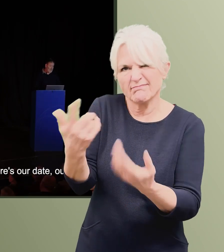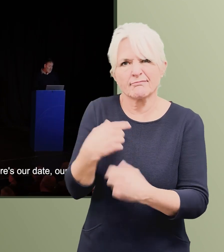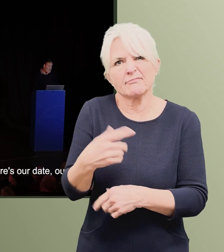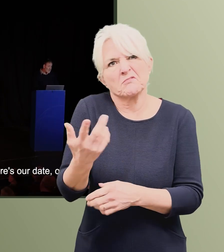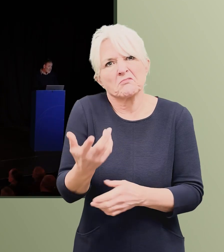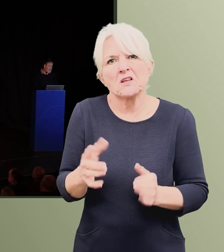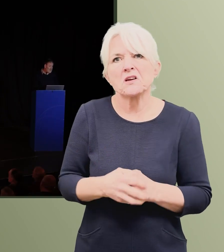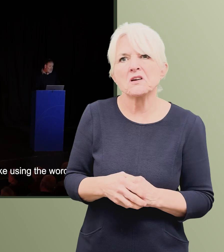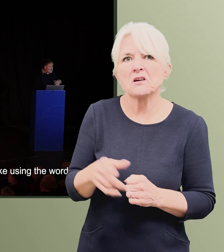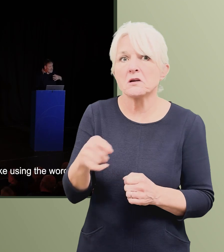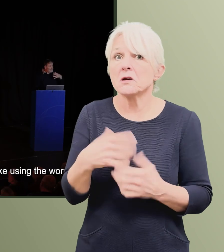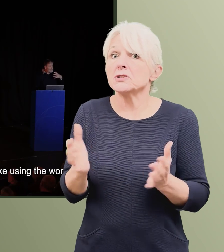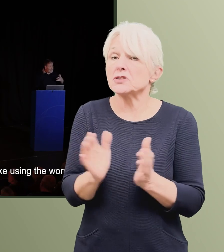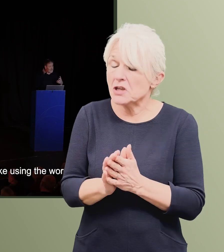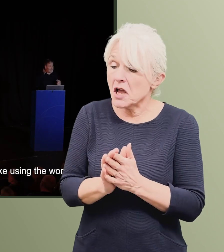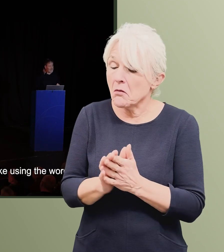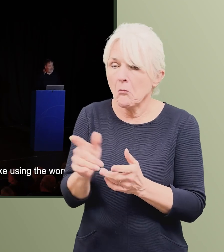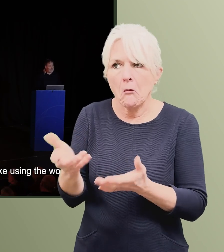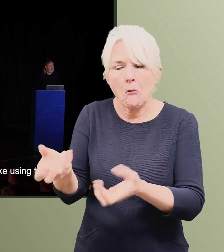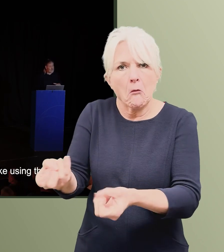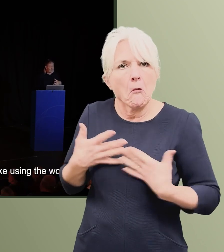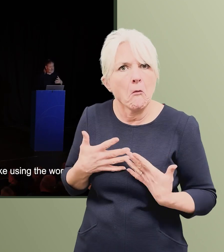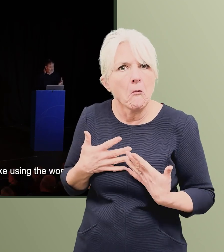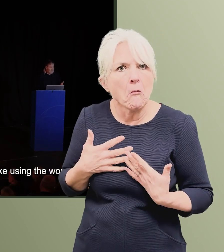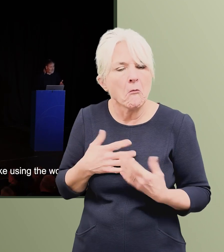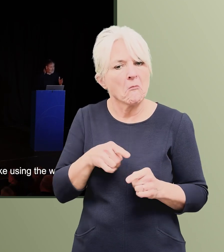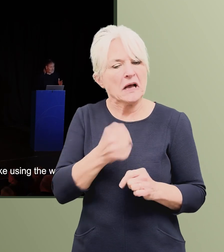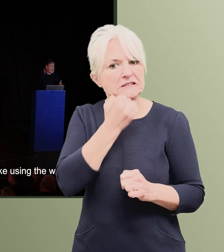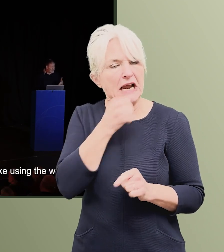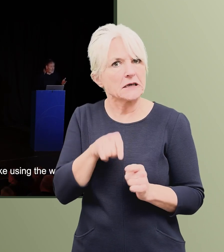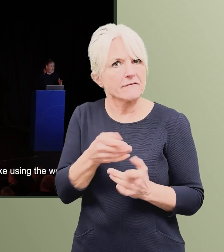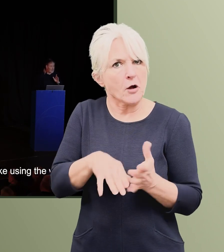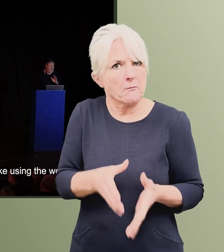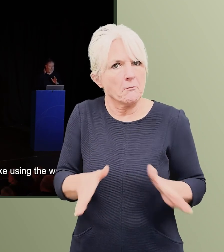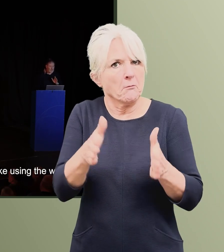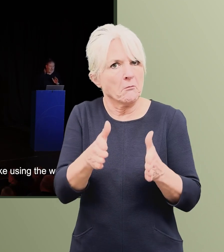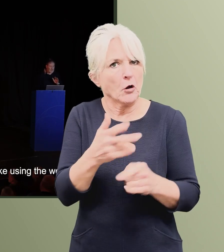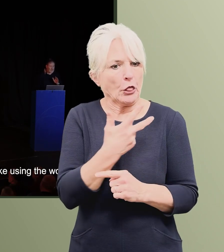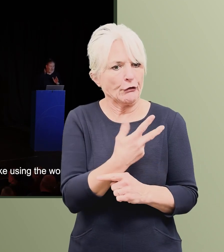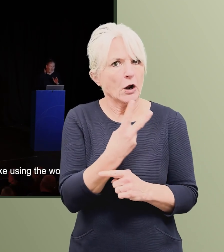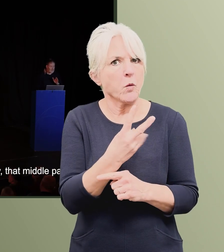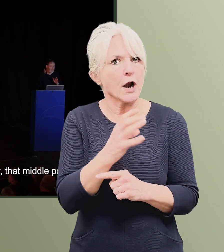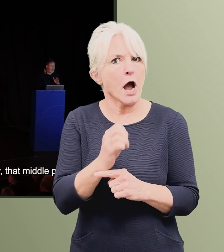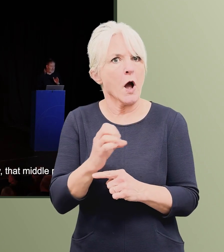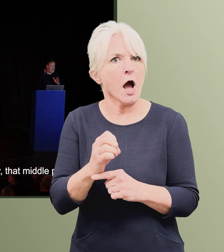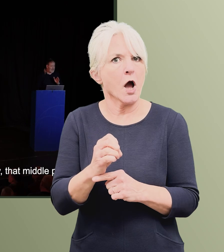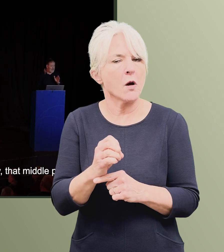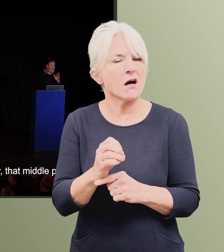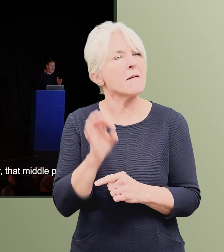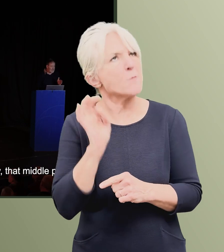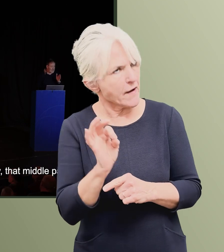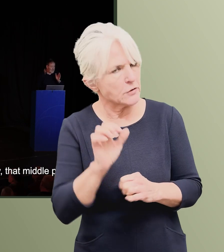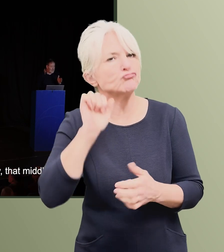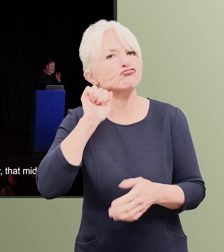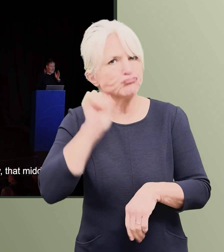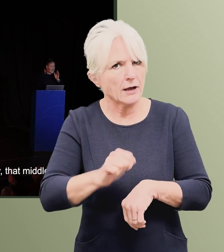about 3,100. So it fits lovely within that sort of Neolithic. I don't like using the word middle Neolithic because Bradley's beaten it out